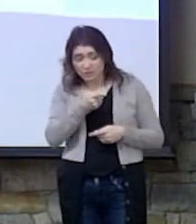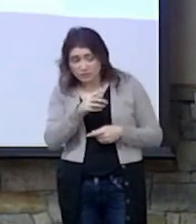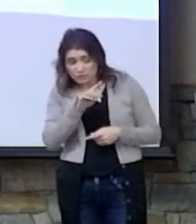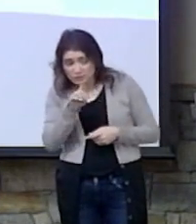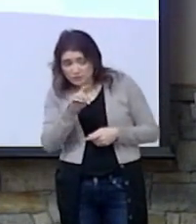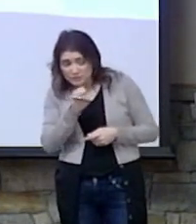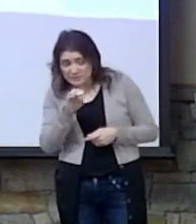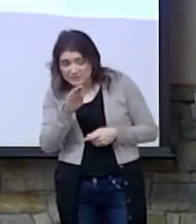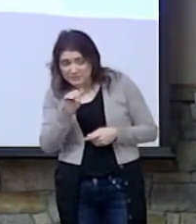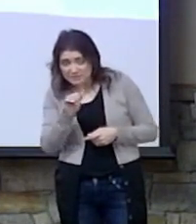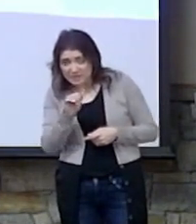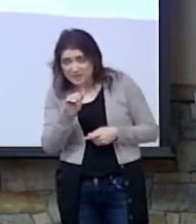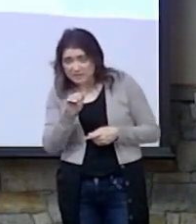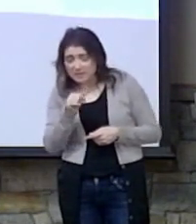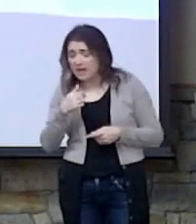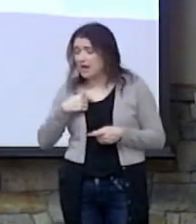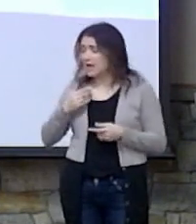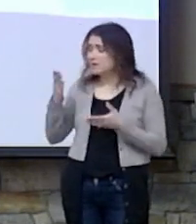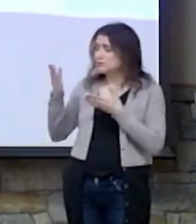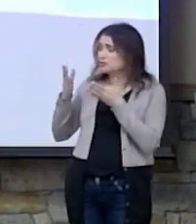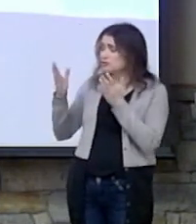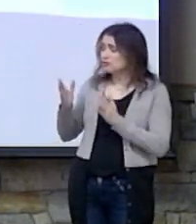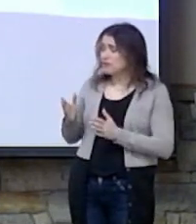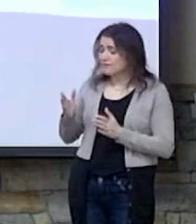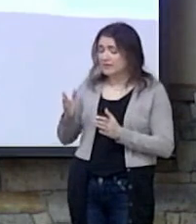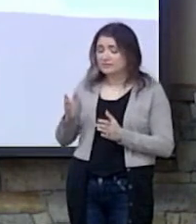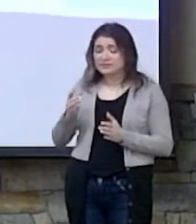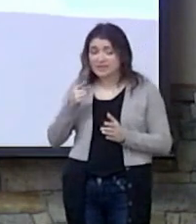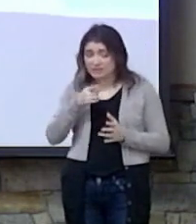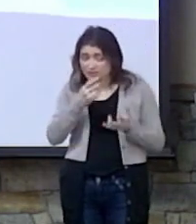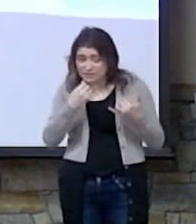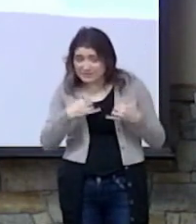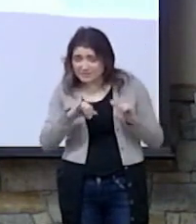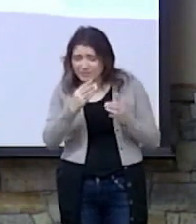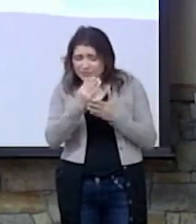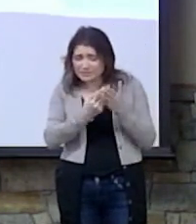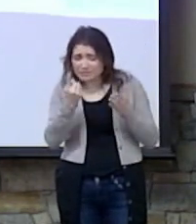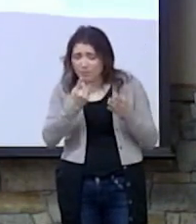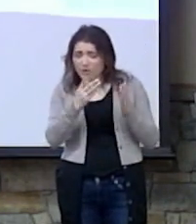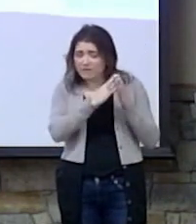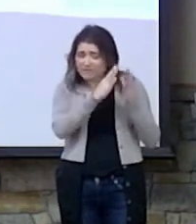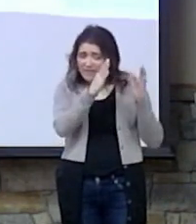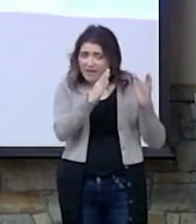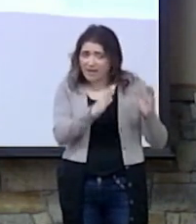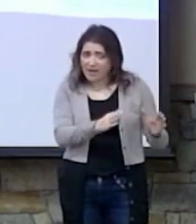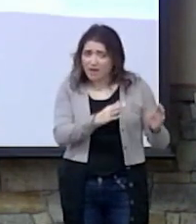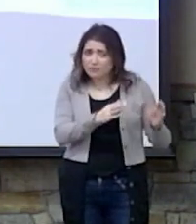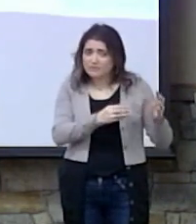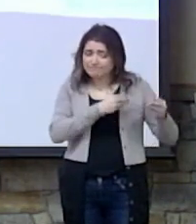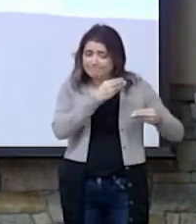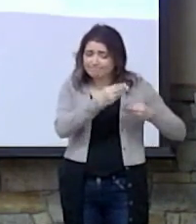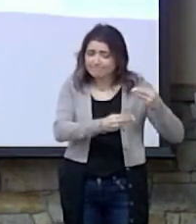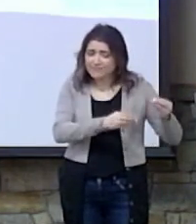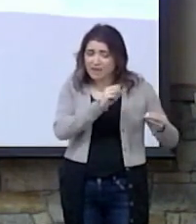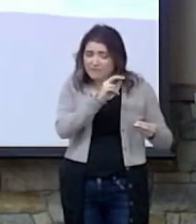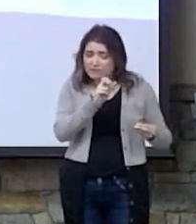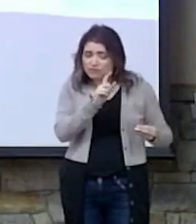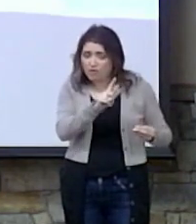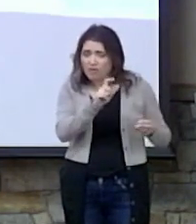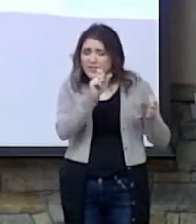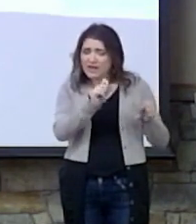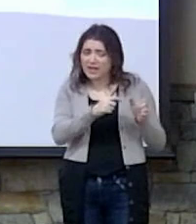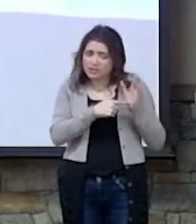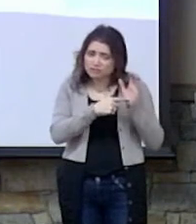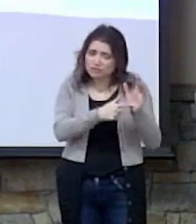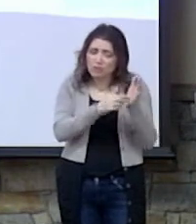servant.' And the king said, 'Is there not still someone of the house of Saul, that I may show the kindness